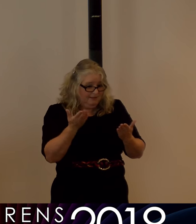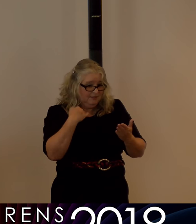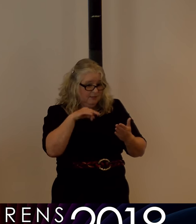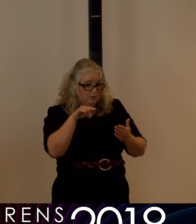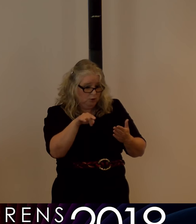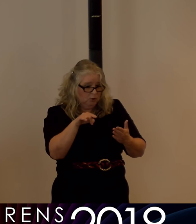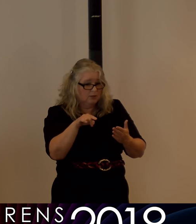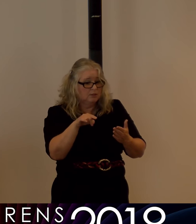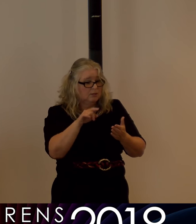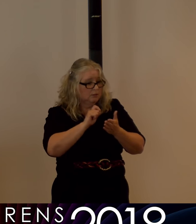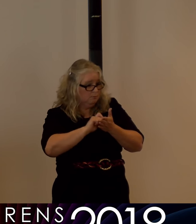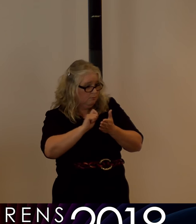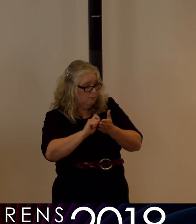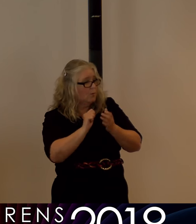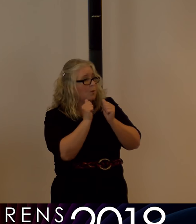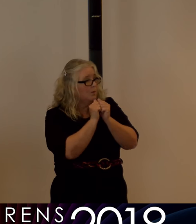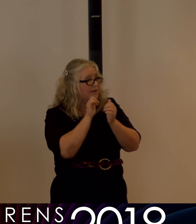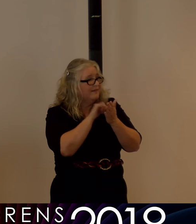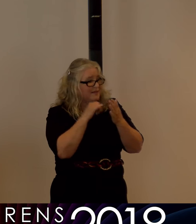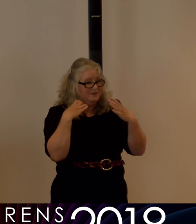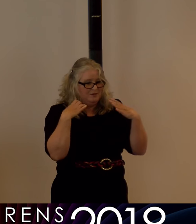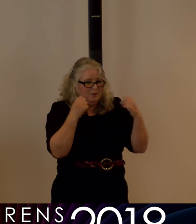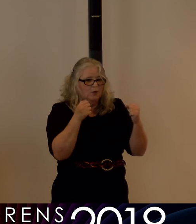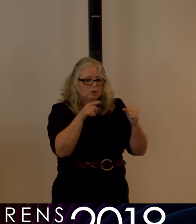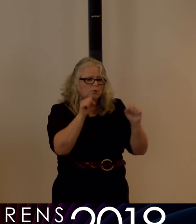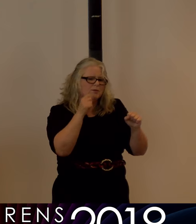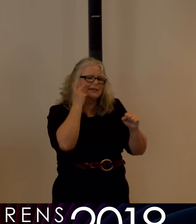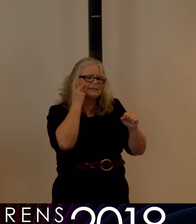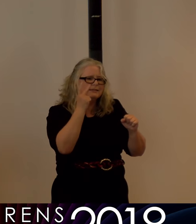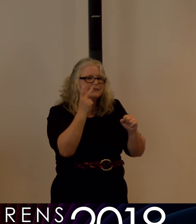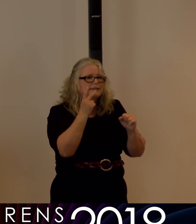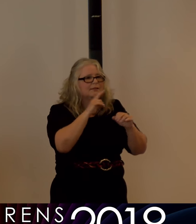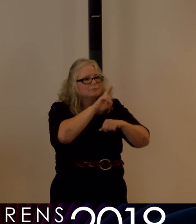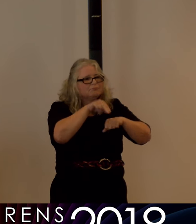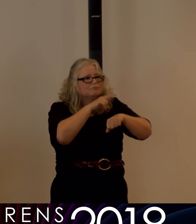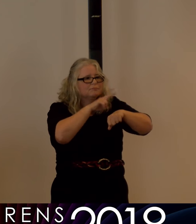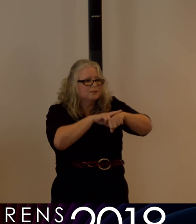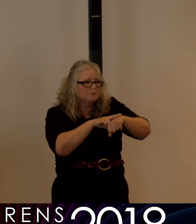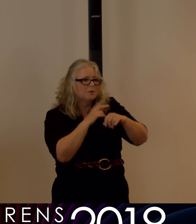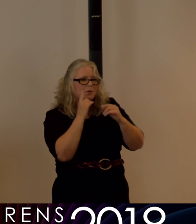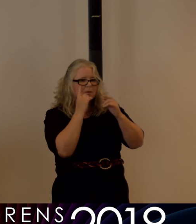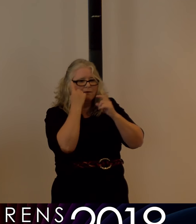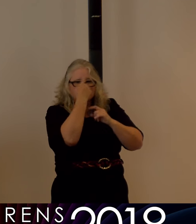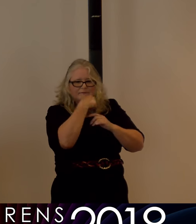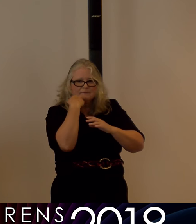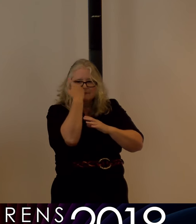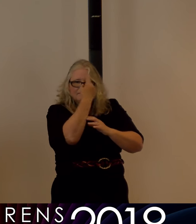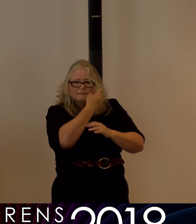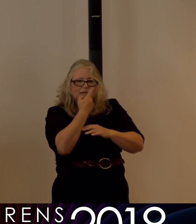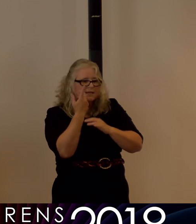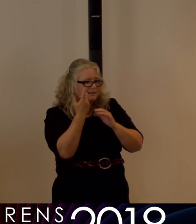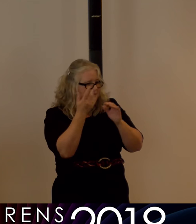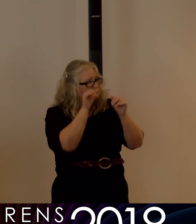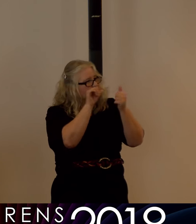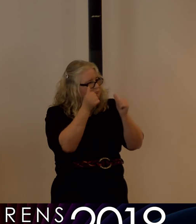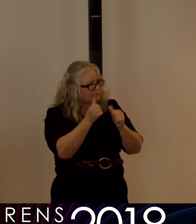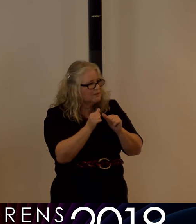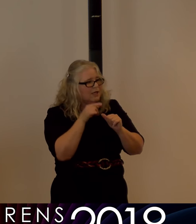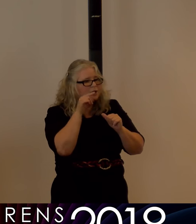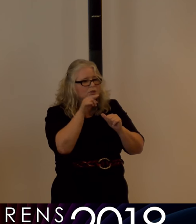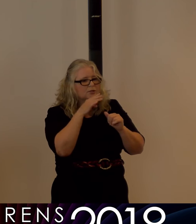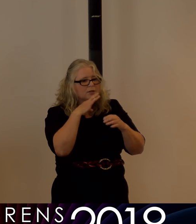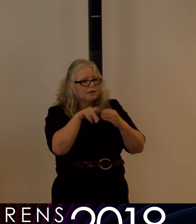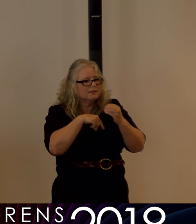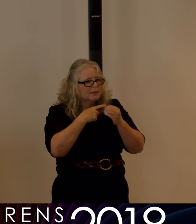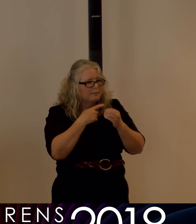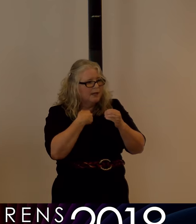see some typical facial features with asymmetry of the face. She points out the creases on the hands,